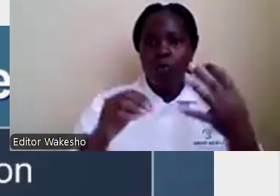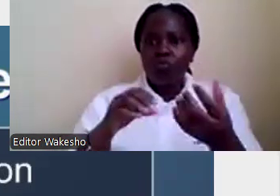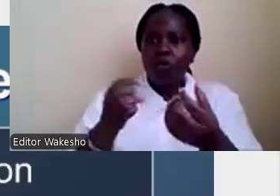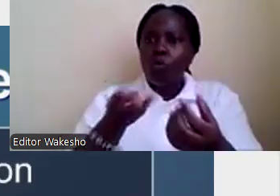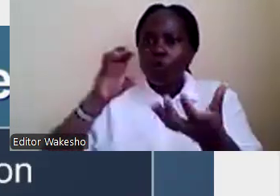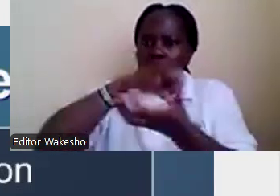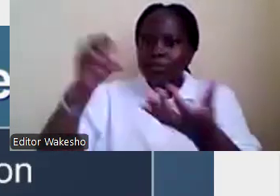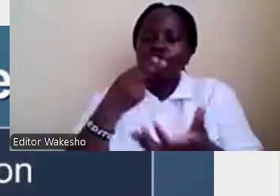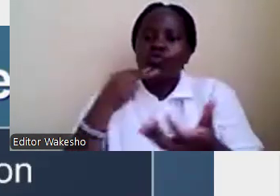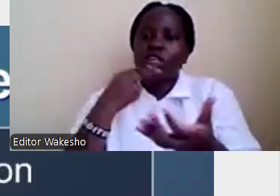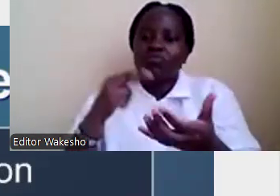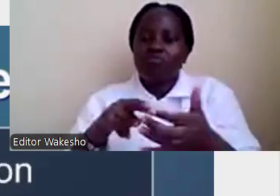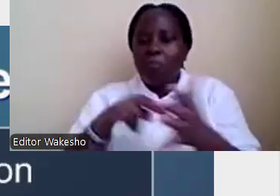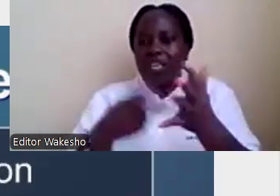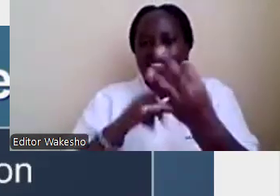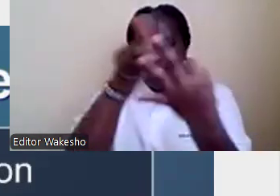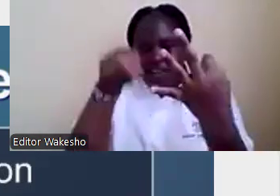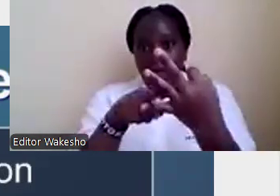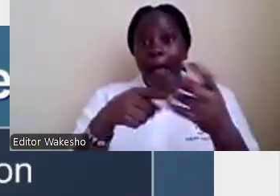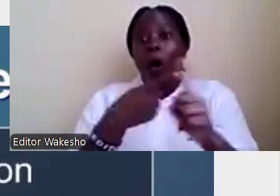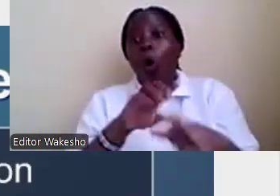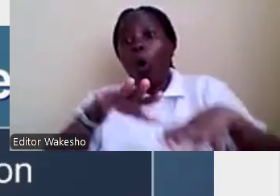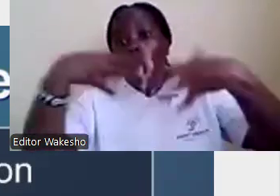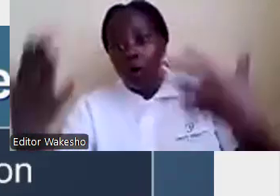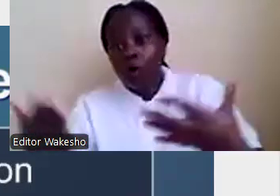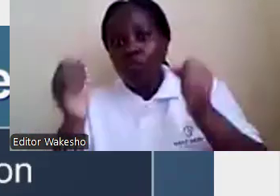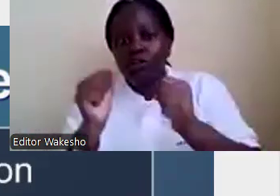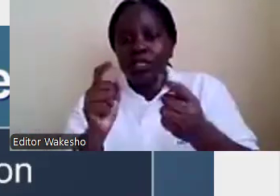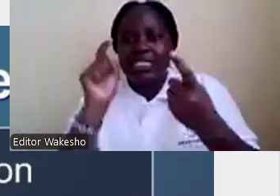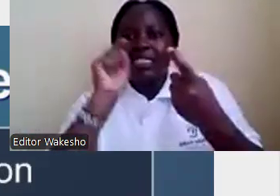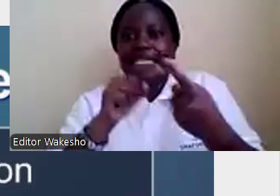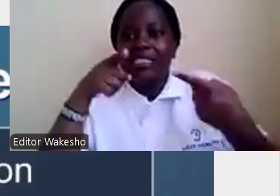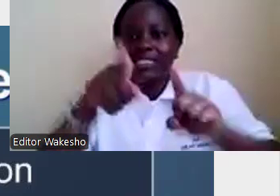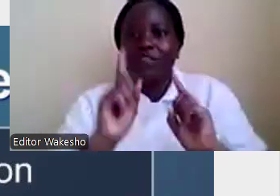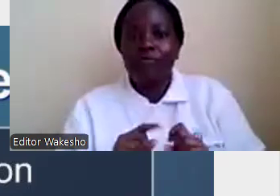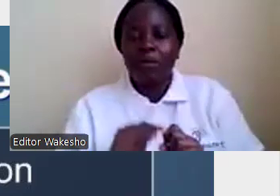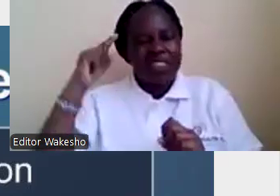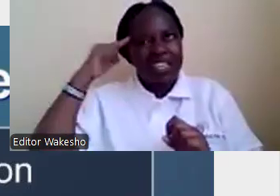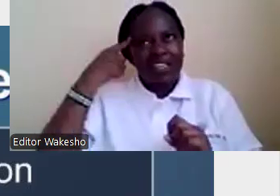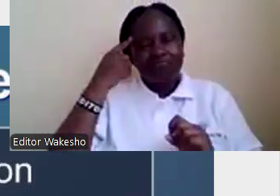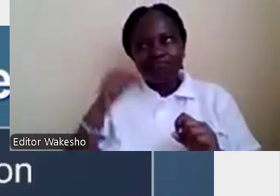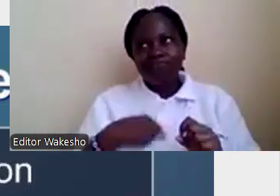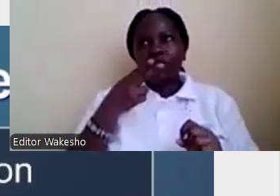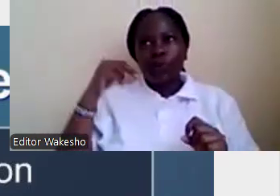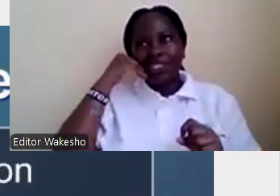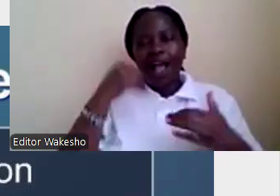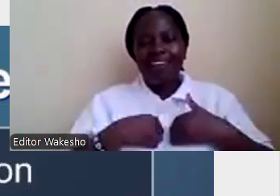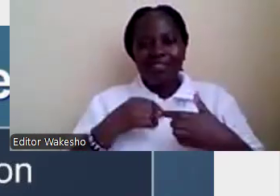means, you're testing it randomly. We've not asked you to fast. We've not given